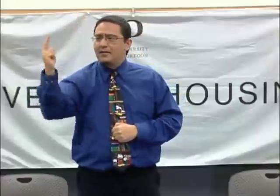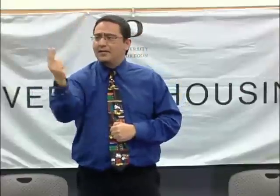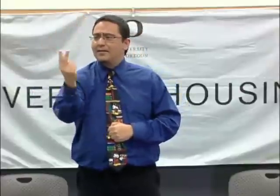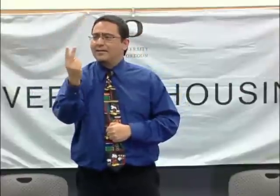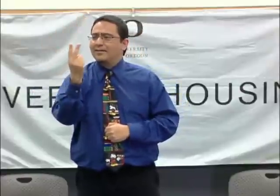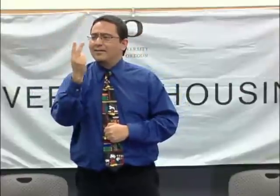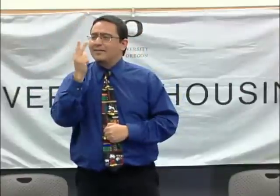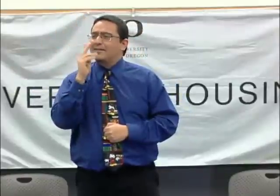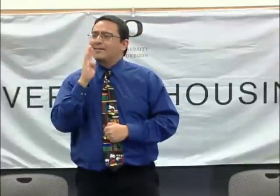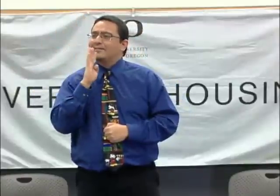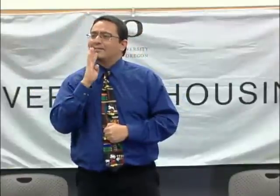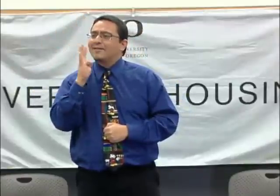Hear parents